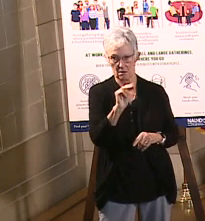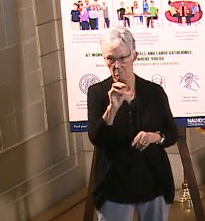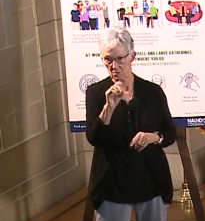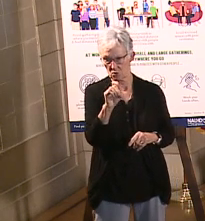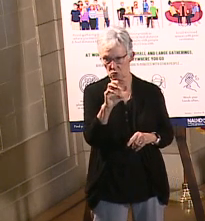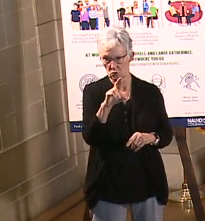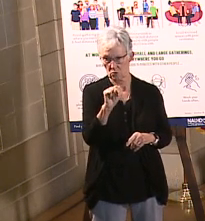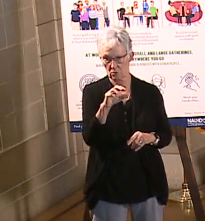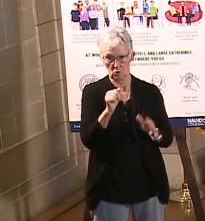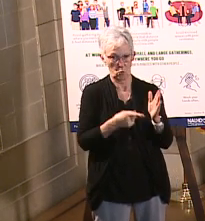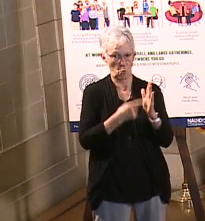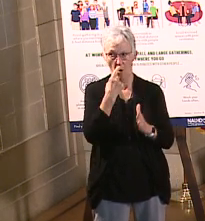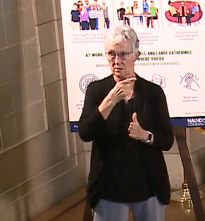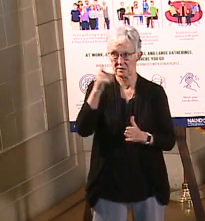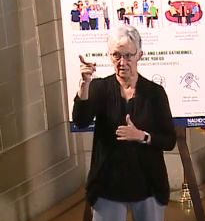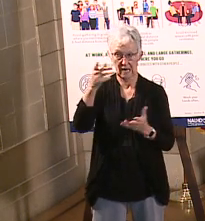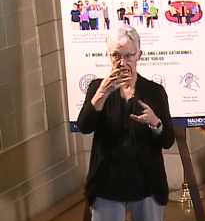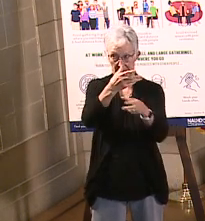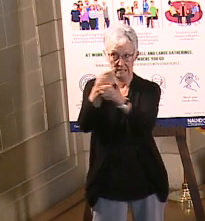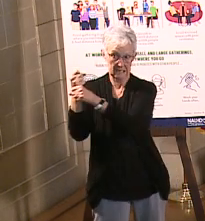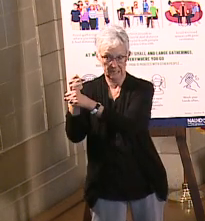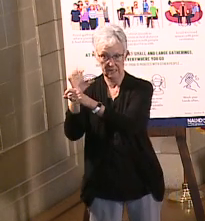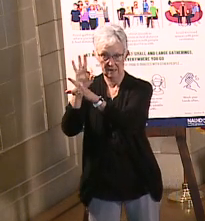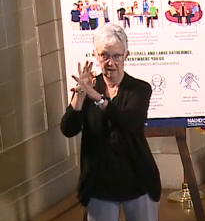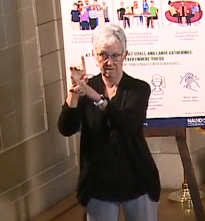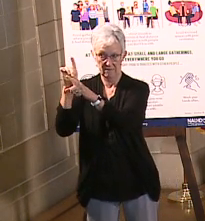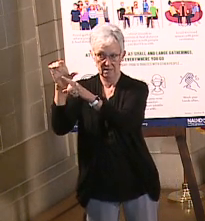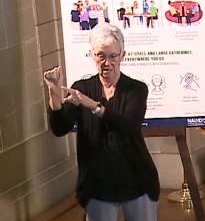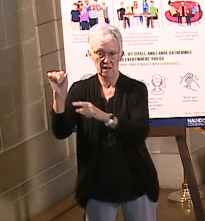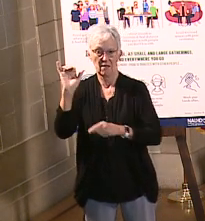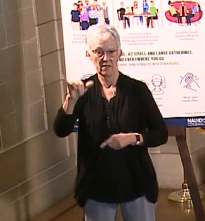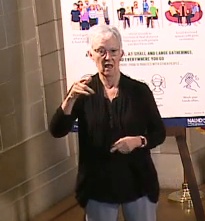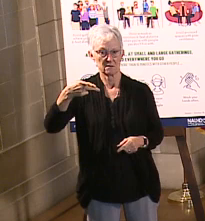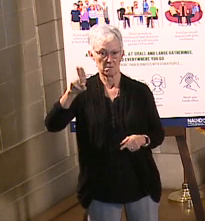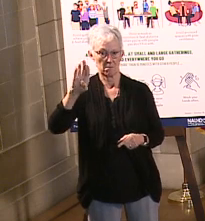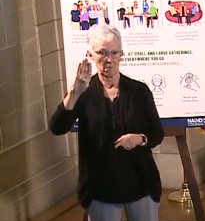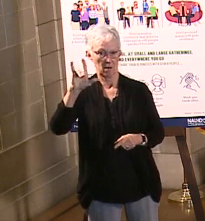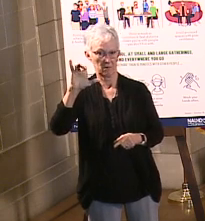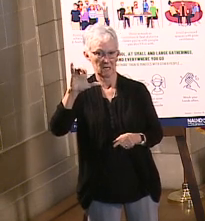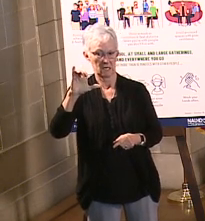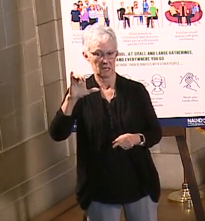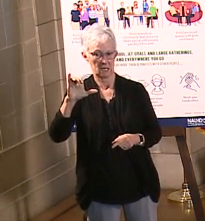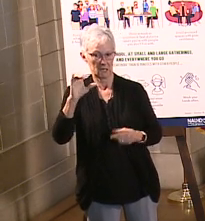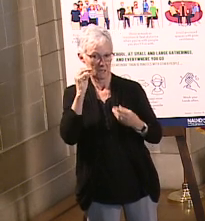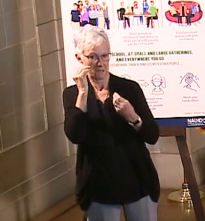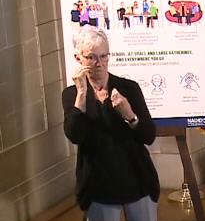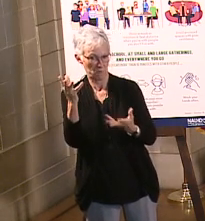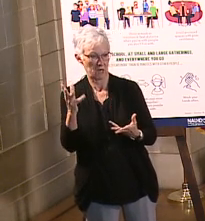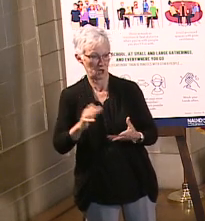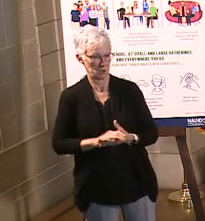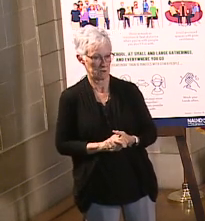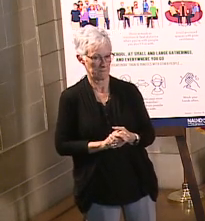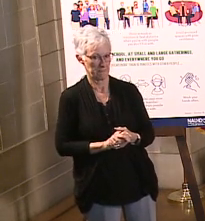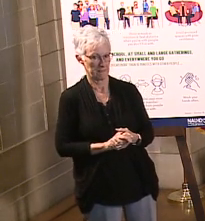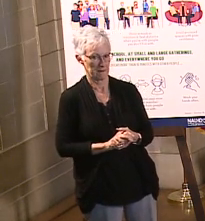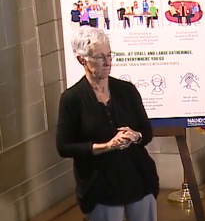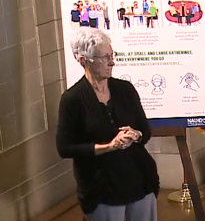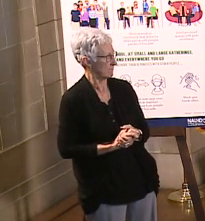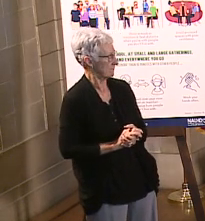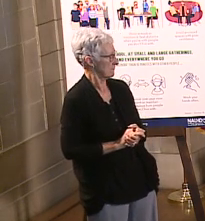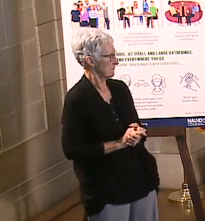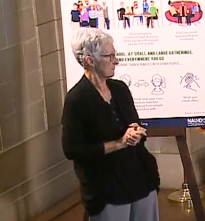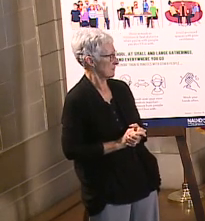be public data. Yeah, Andrew. How far are you down the list, and will you want to get the